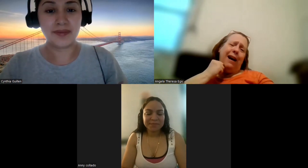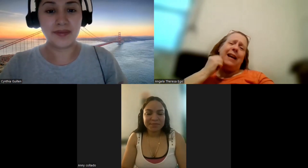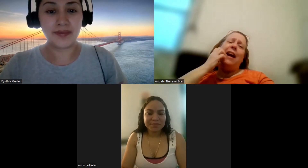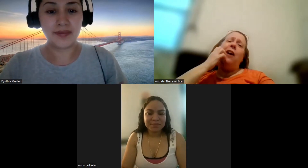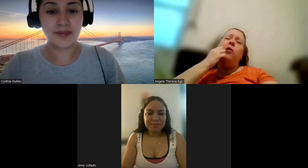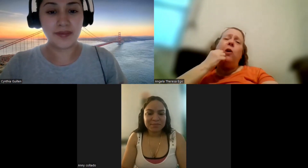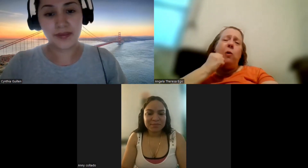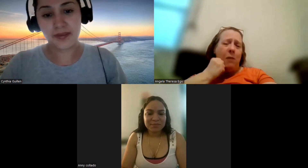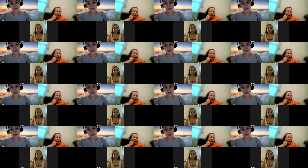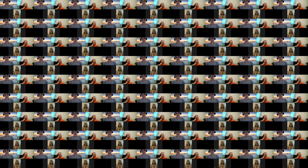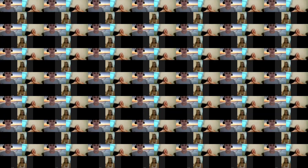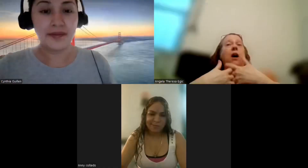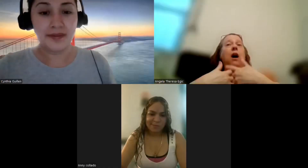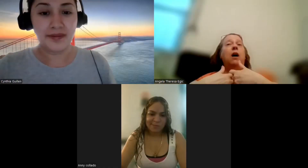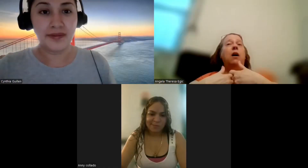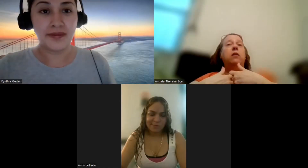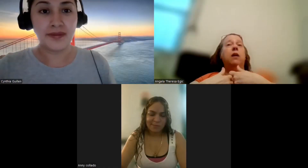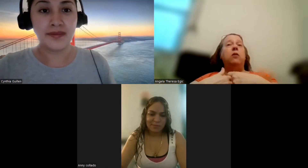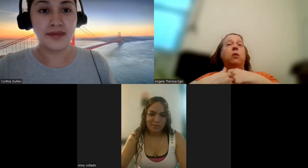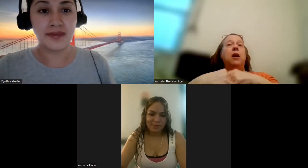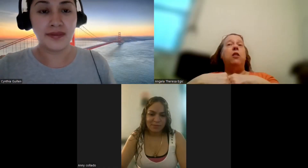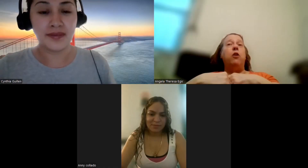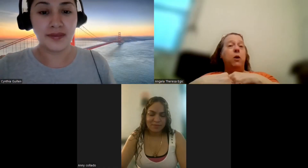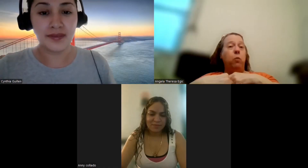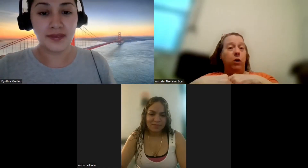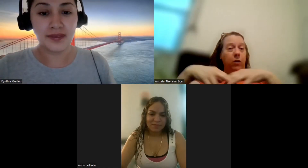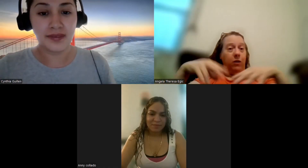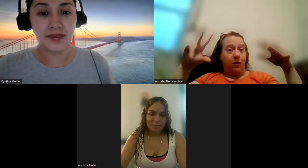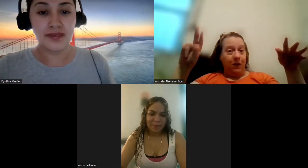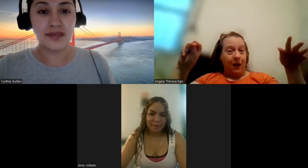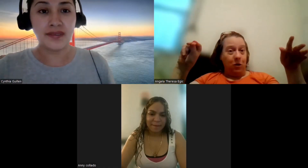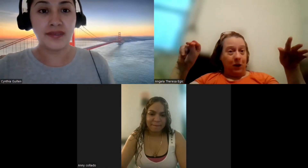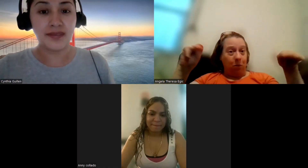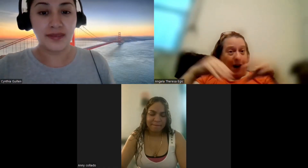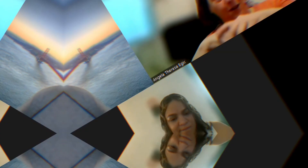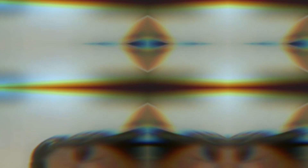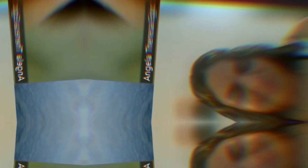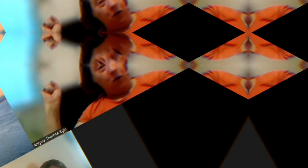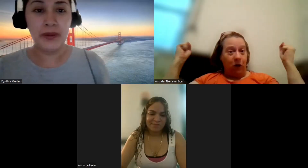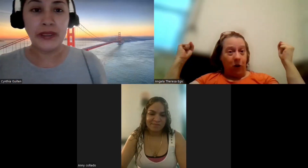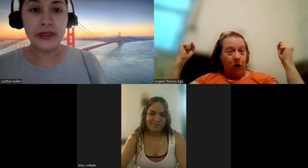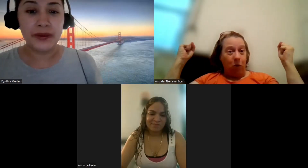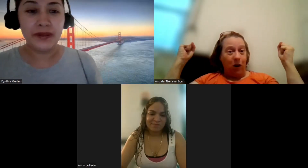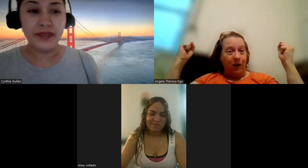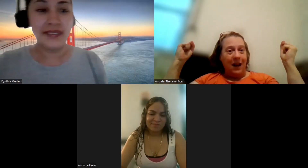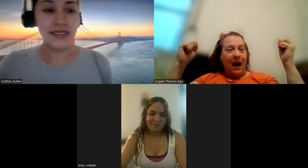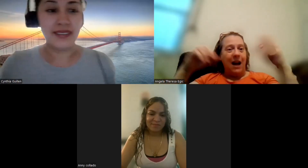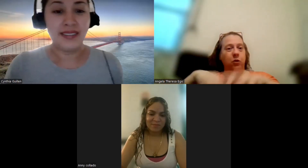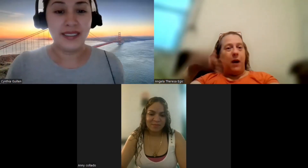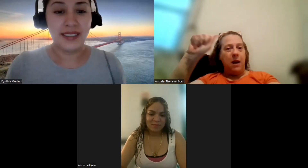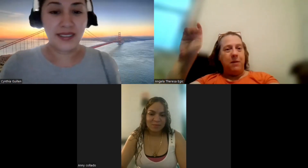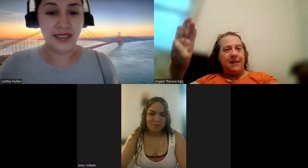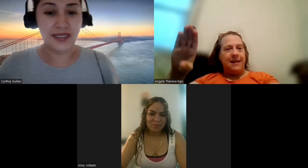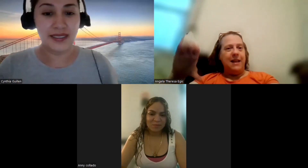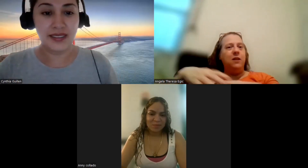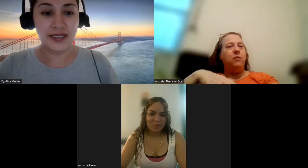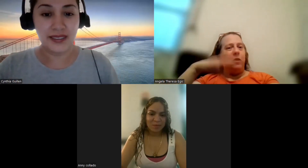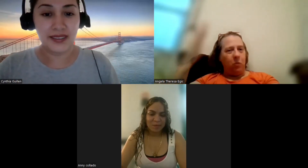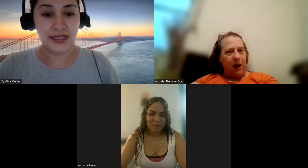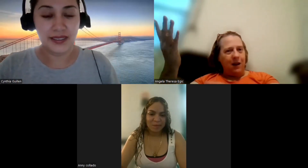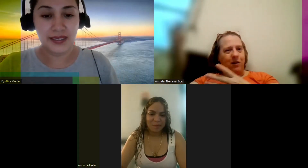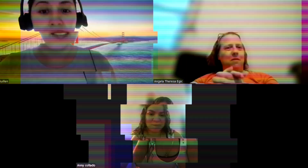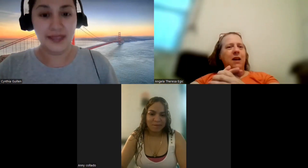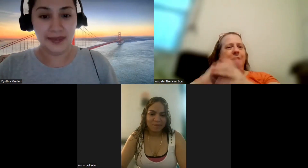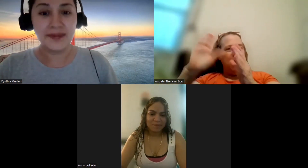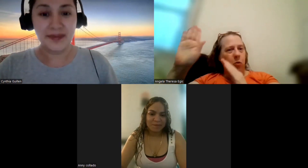Care. I care so much. 10, 20, 30 words that you get to practice. In your first 30 words, I do A, B, C in the